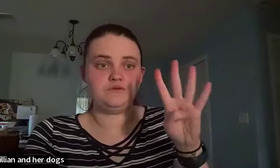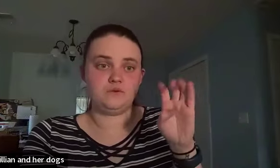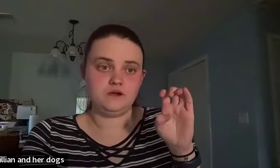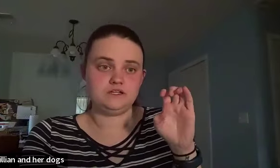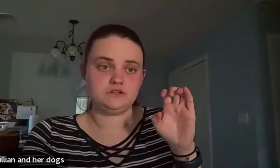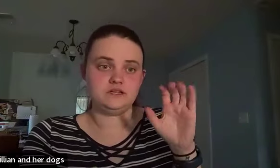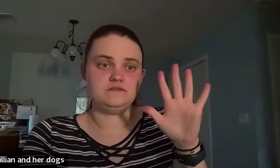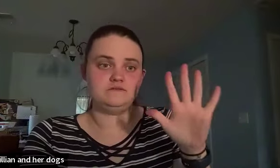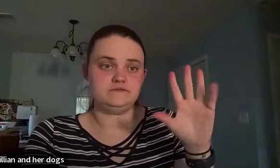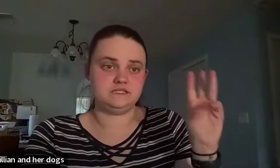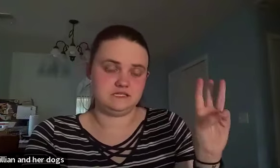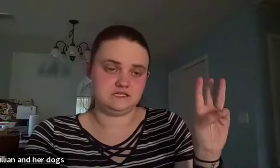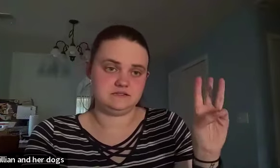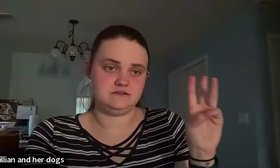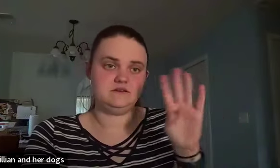go 456,